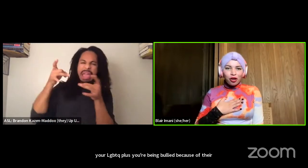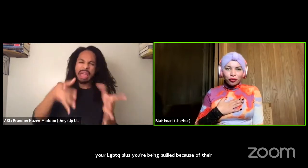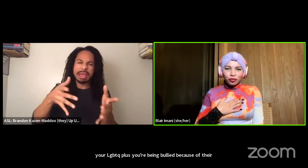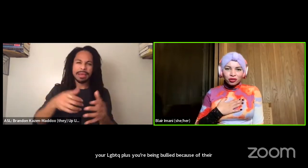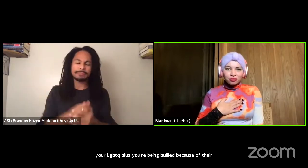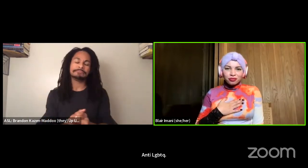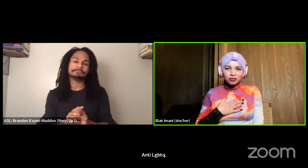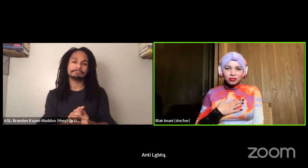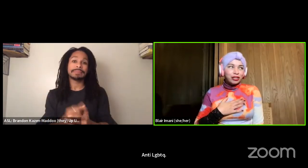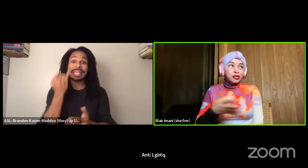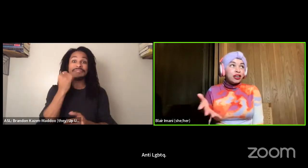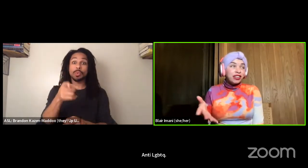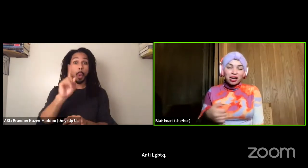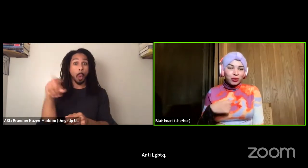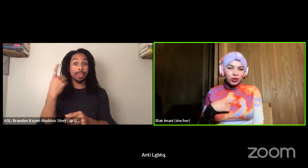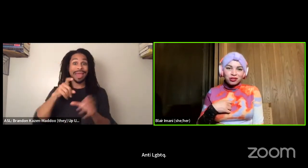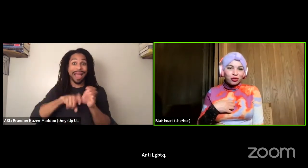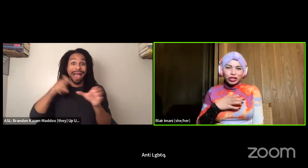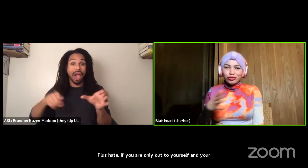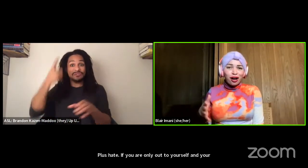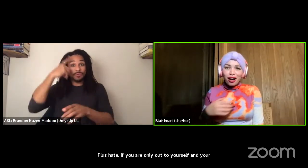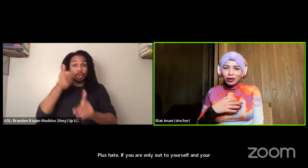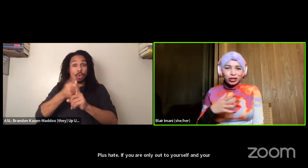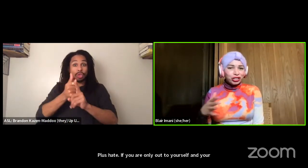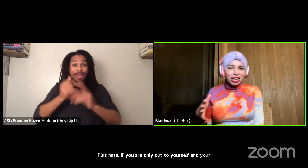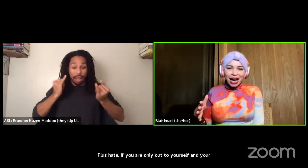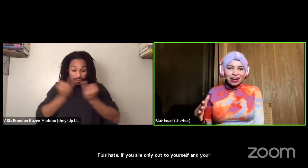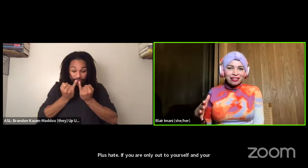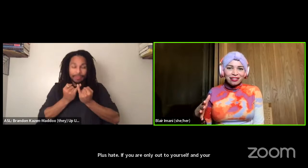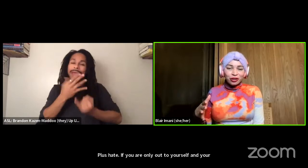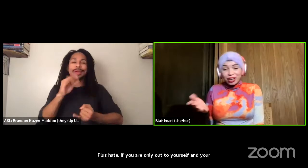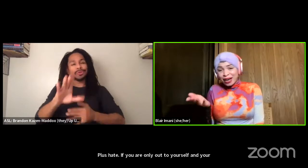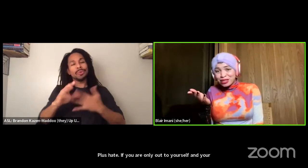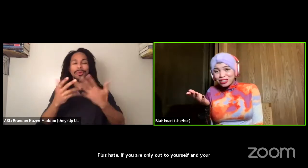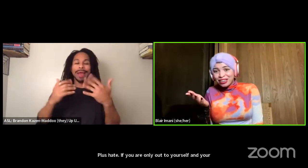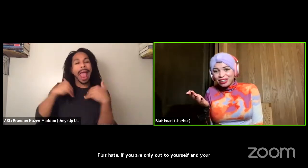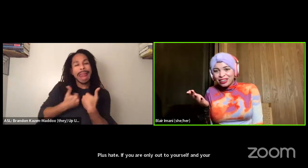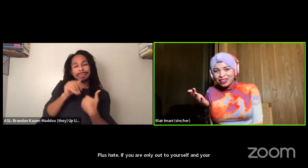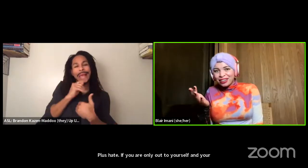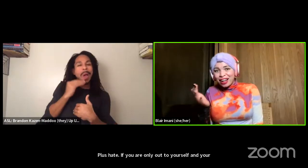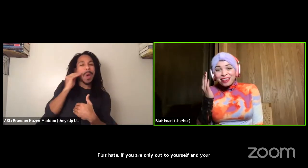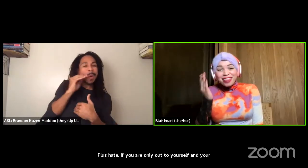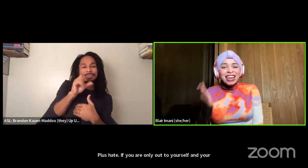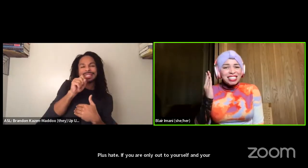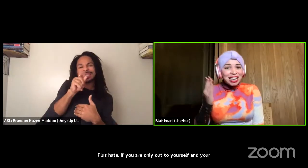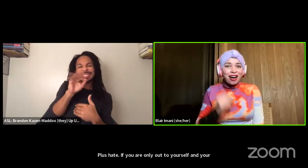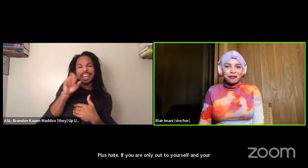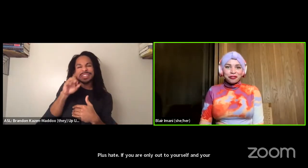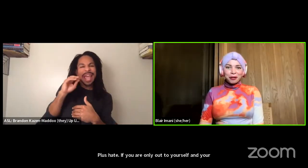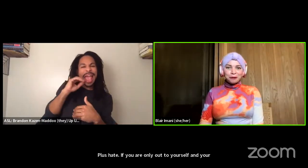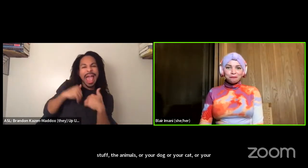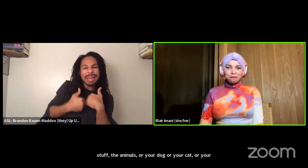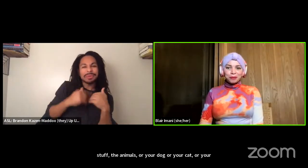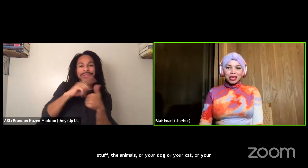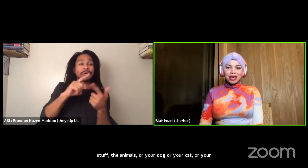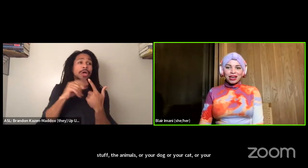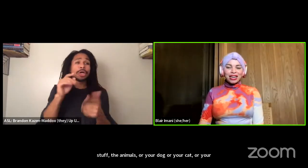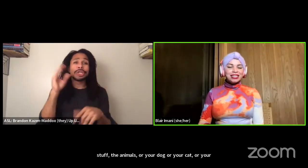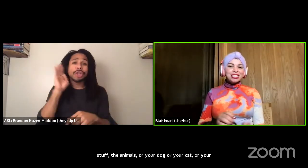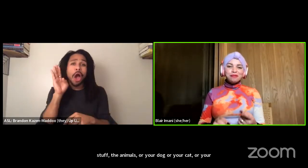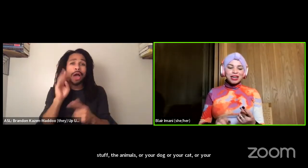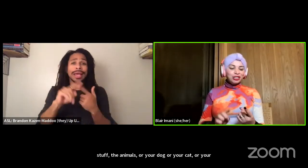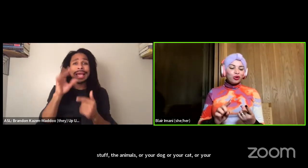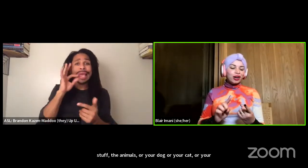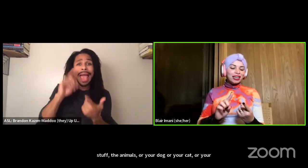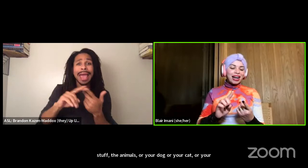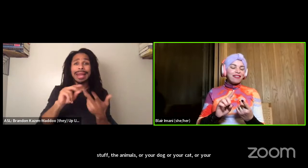to yourself and your stuffed animals or your dog or your cat or your hamster, that is enough.